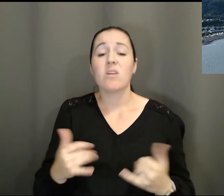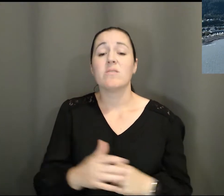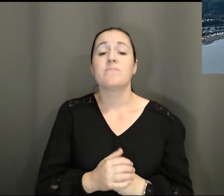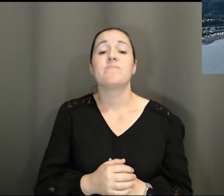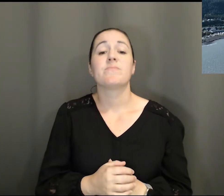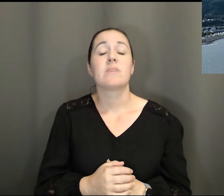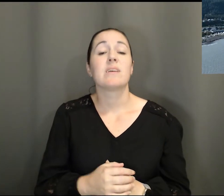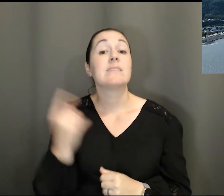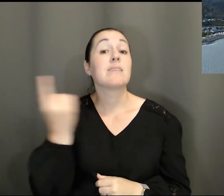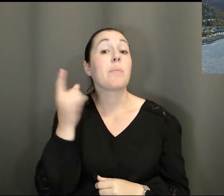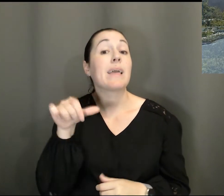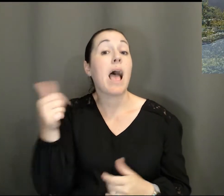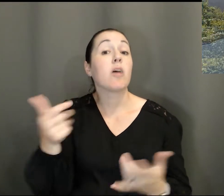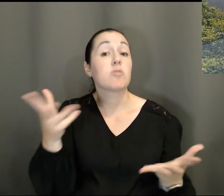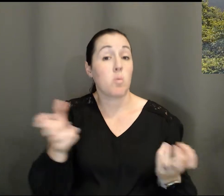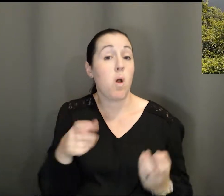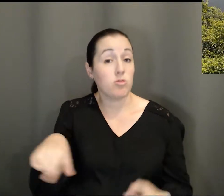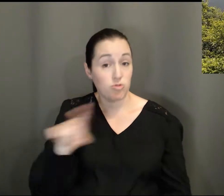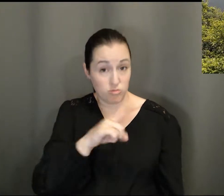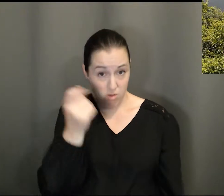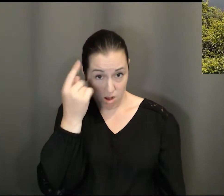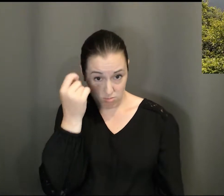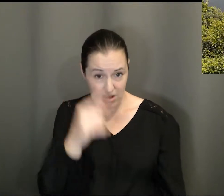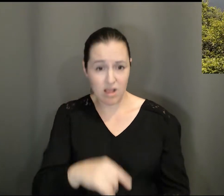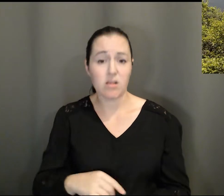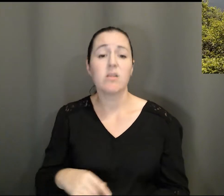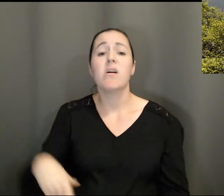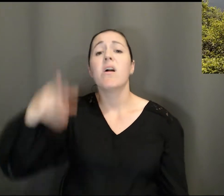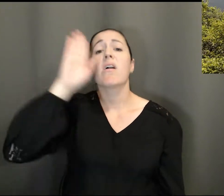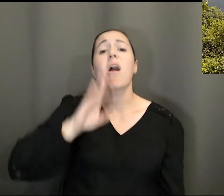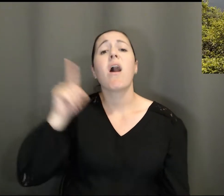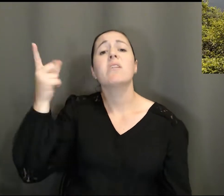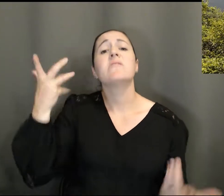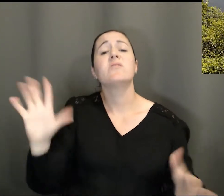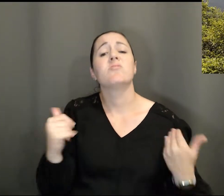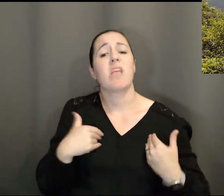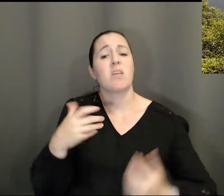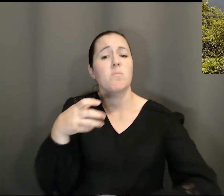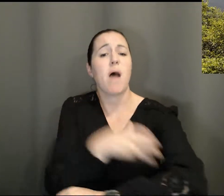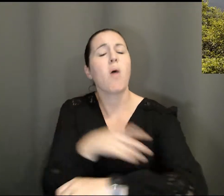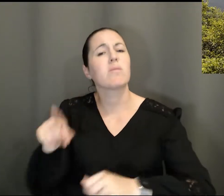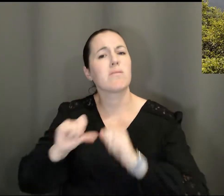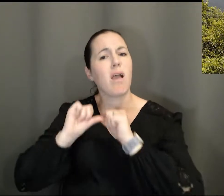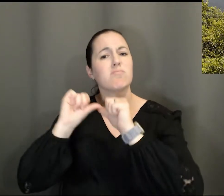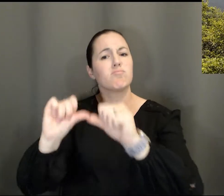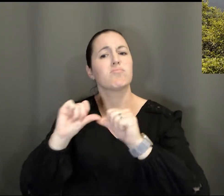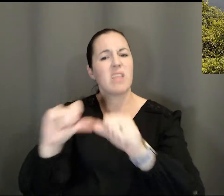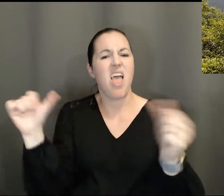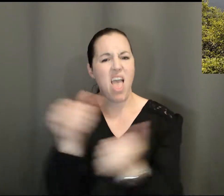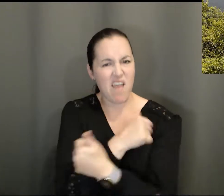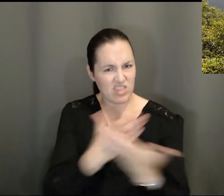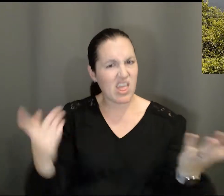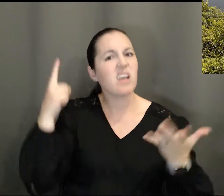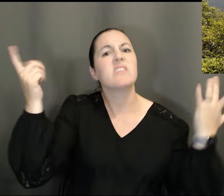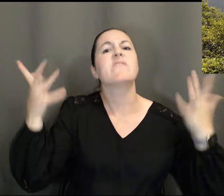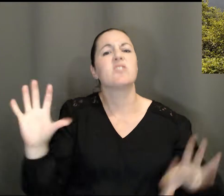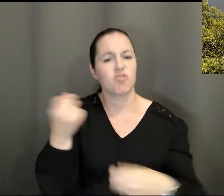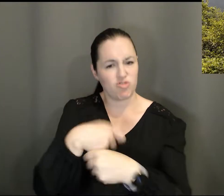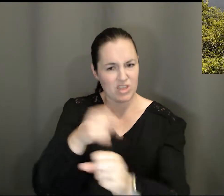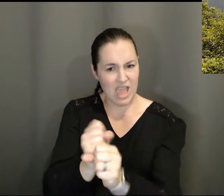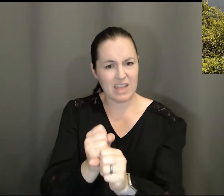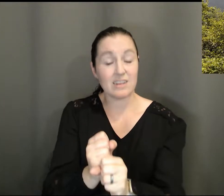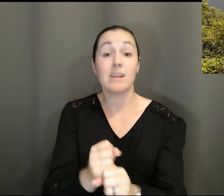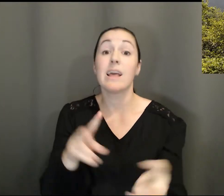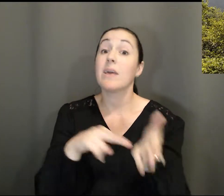the stuff that you've been hanging on to. I'd like you to do something with me just real quick. I'd like you to take your hands. I'd like you to hold them out in front of you. And as you do that, I'd like you just